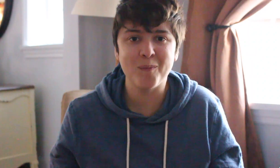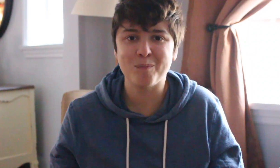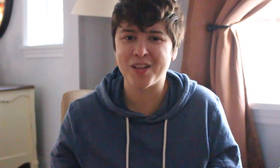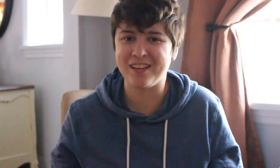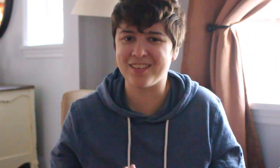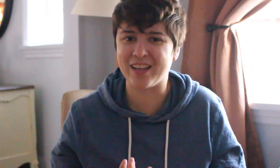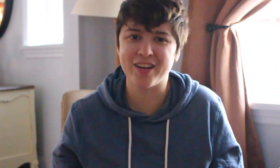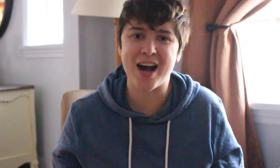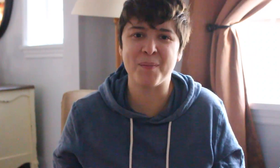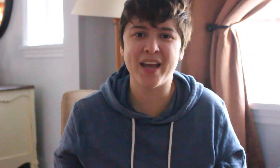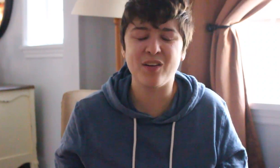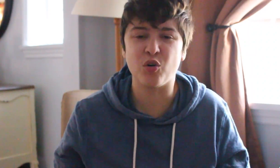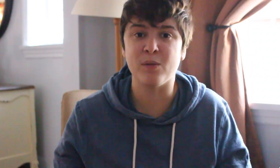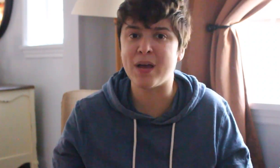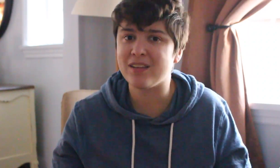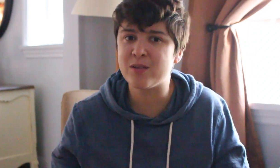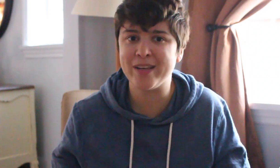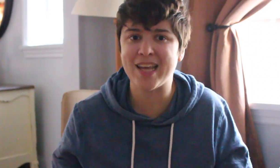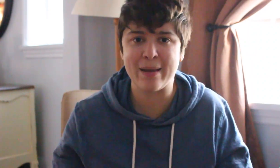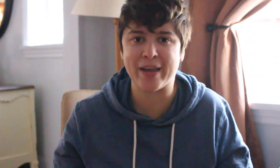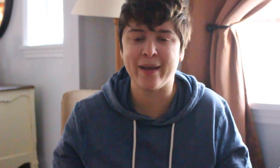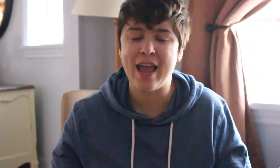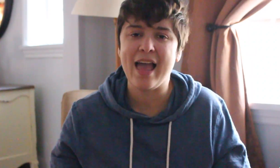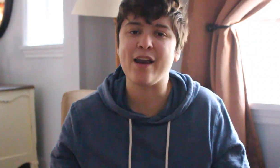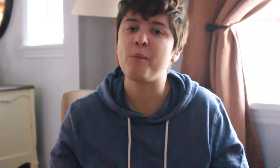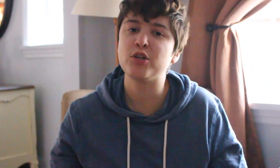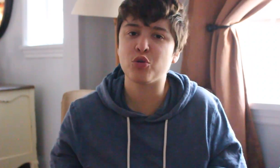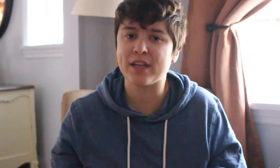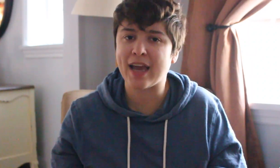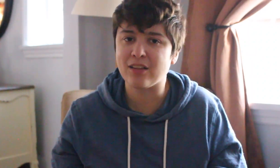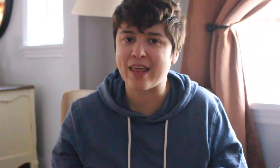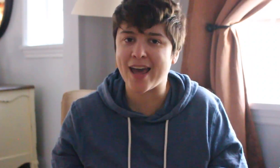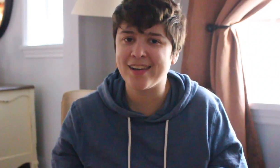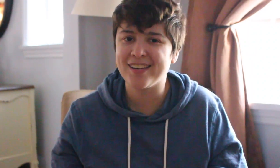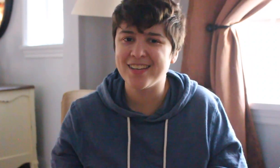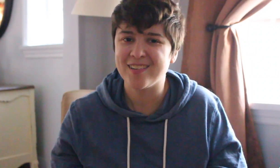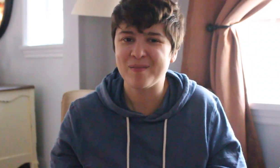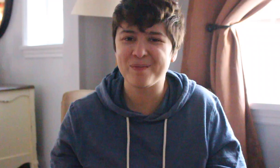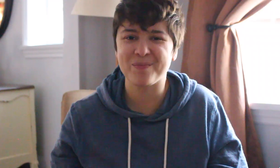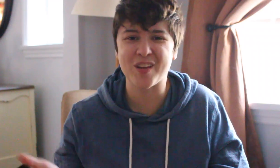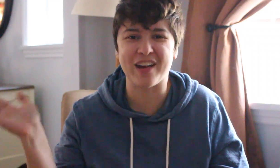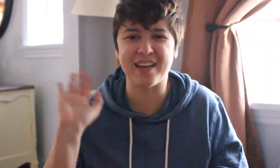please leave a comment or message Miss Amy and I'll be sure to get to that. Bye.